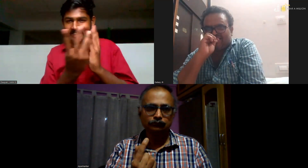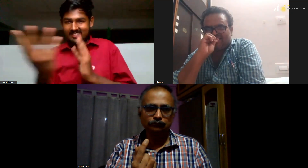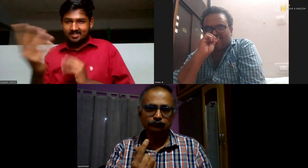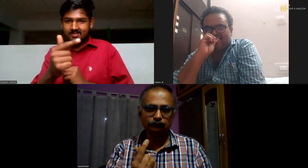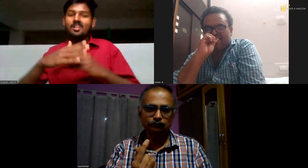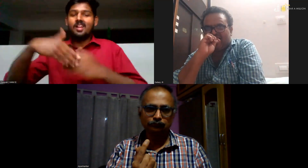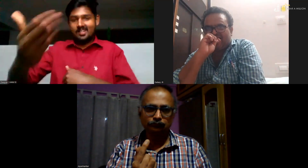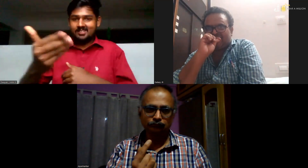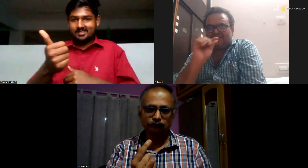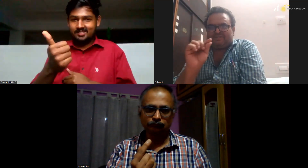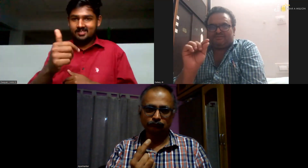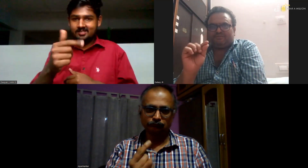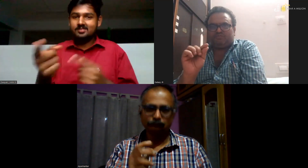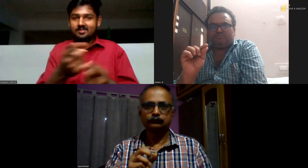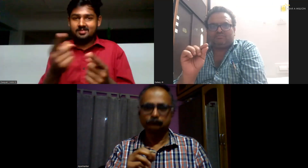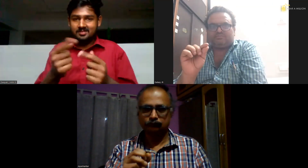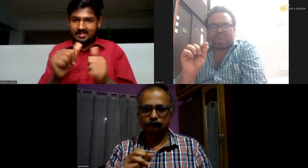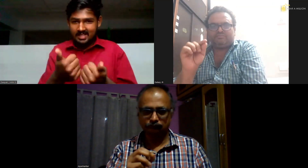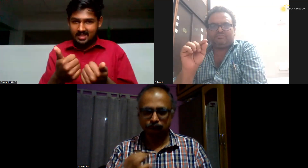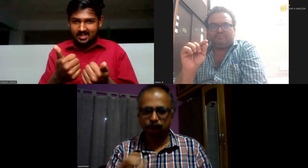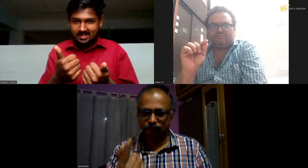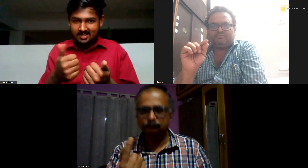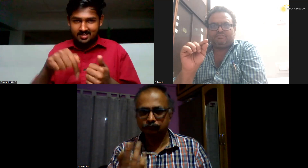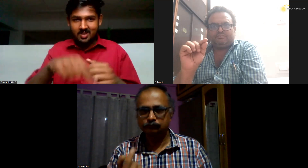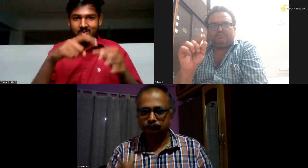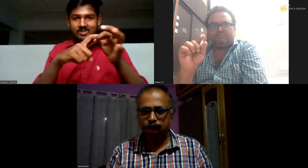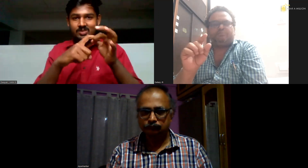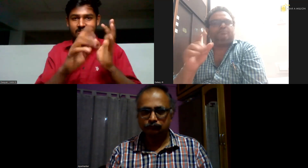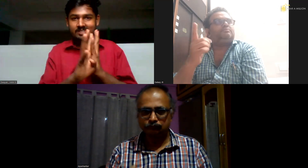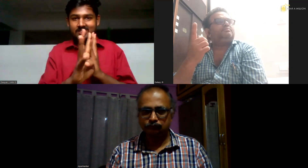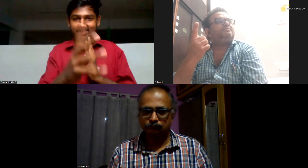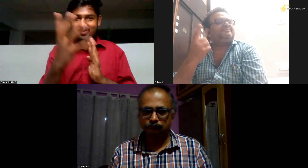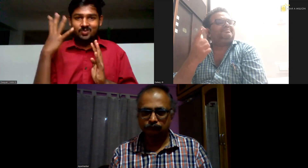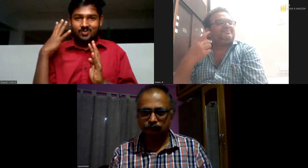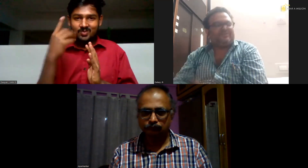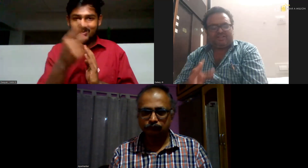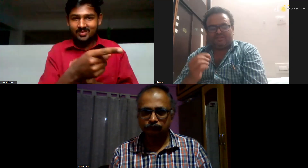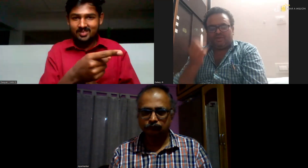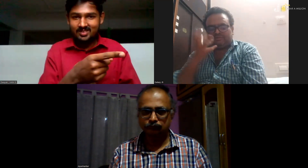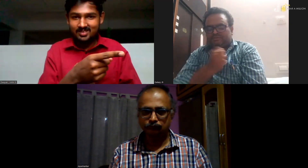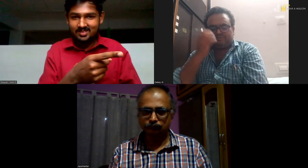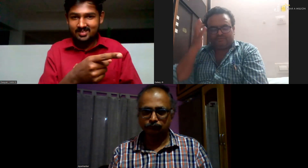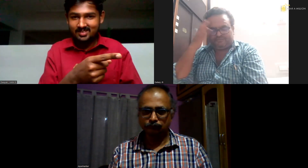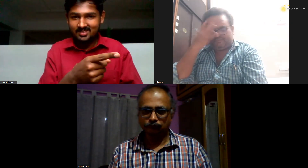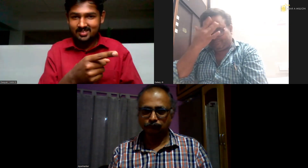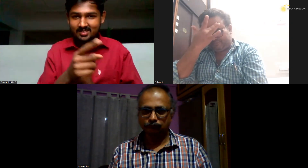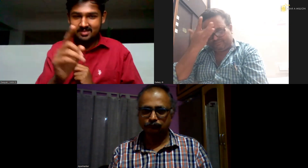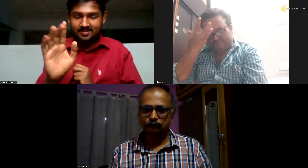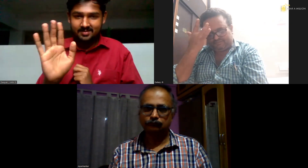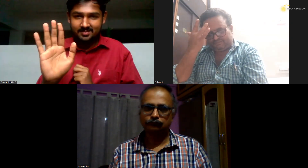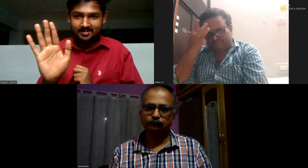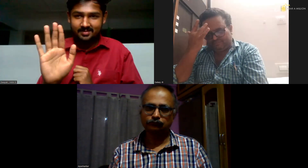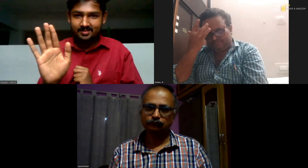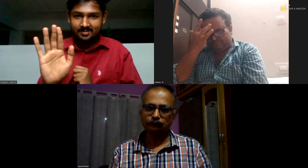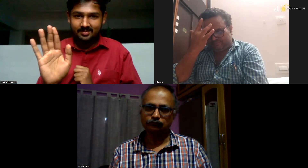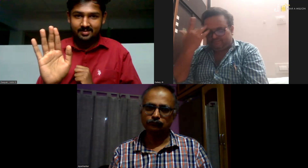See, I forgot. Okay, so please give chance to another person as well. Don't ask 2 or 3 questions. There are many more people